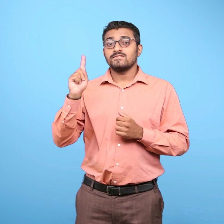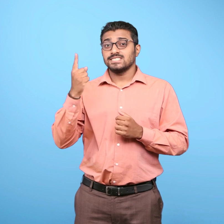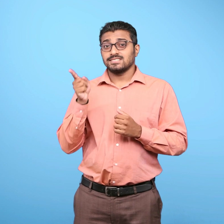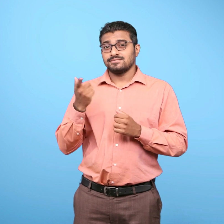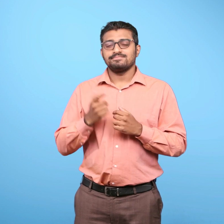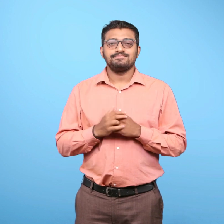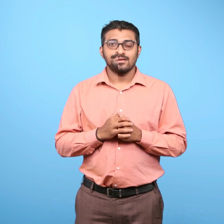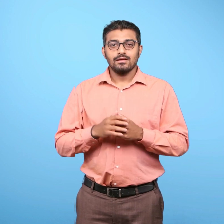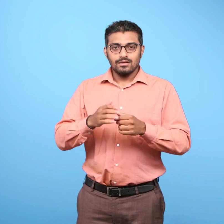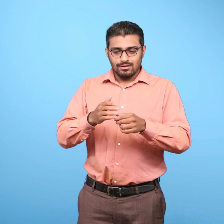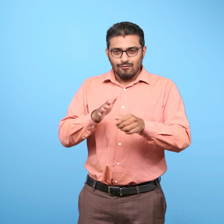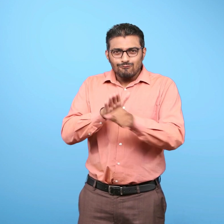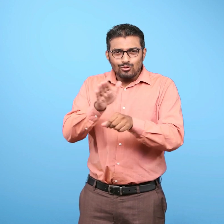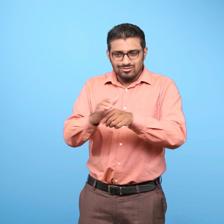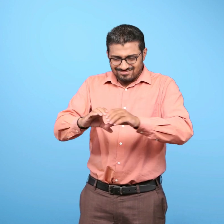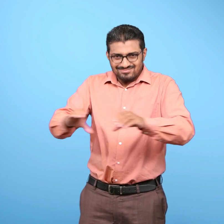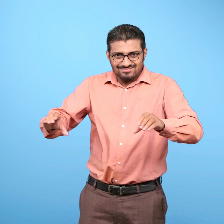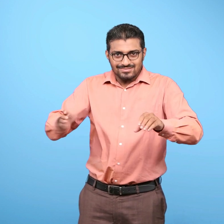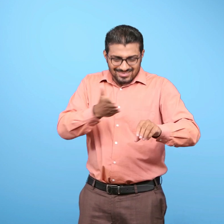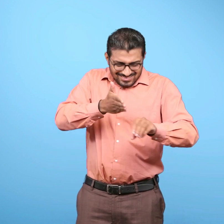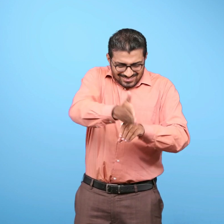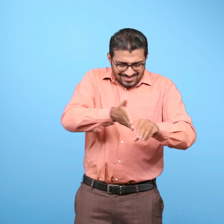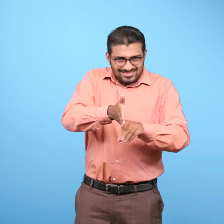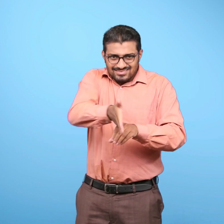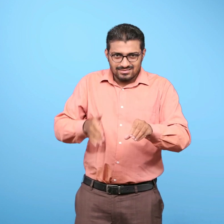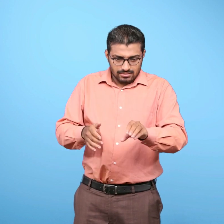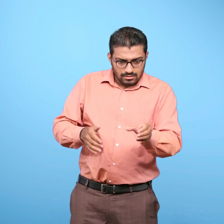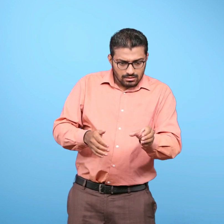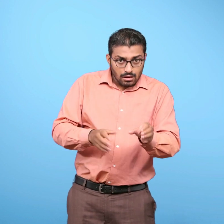One. The sawing of a piece of wood.